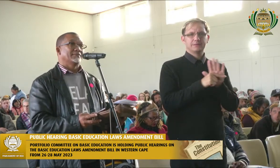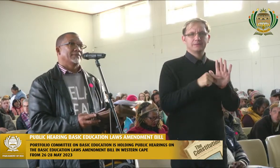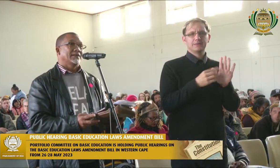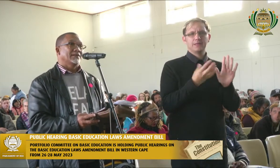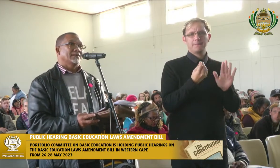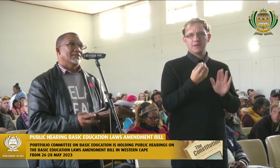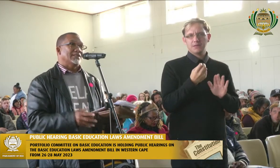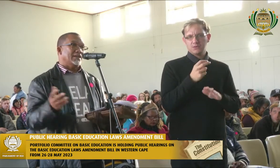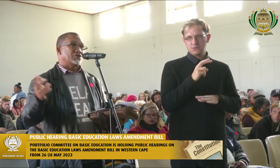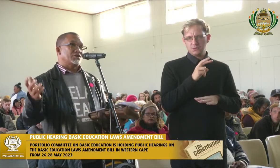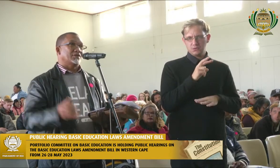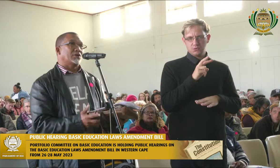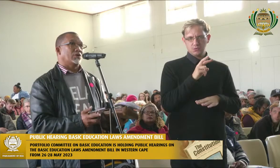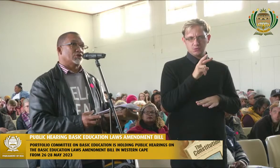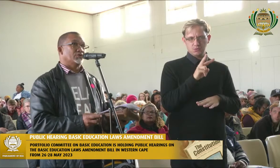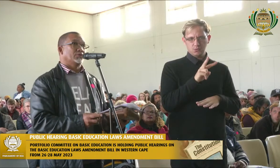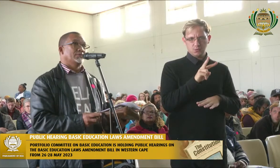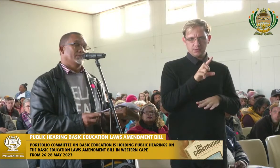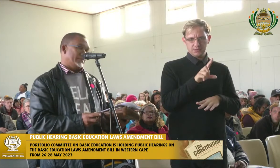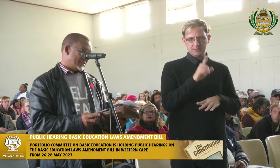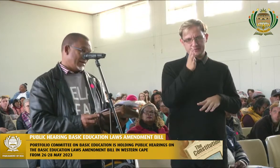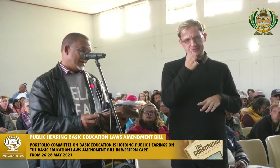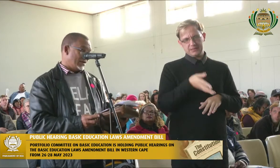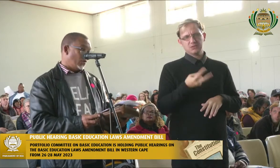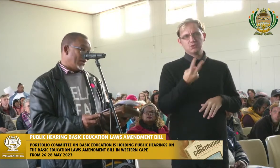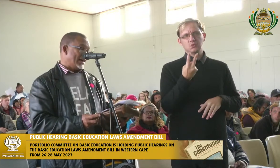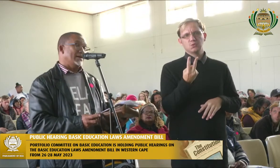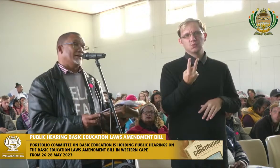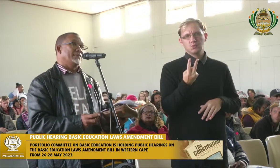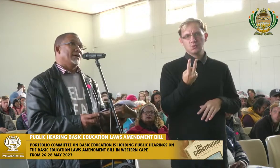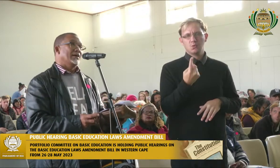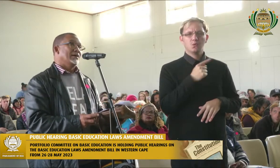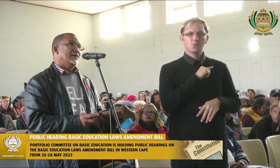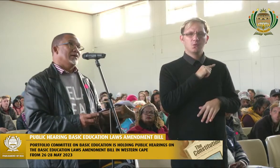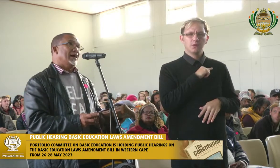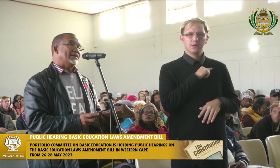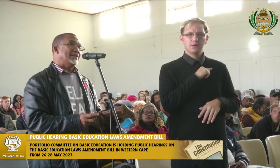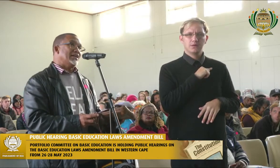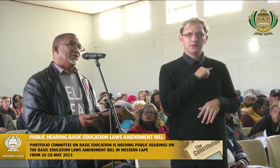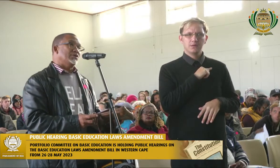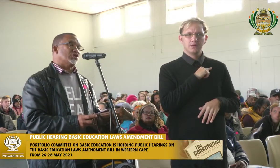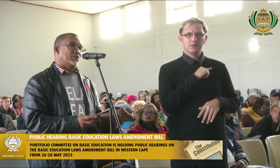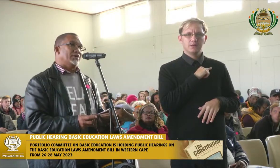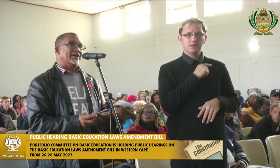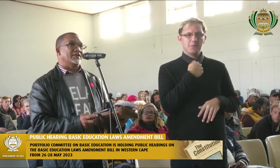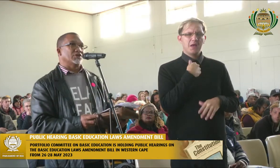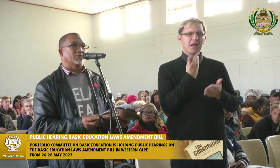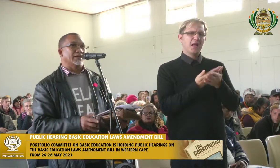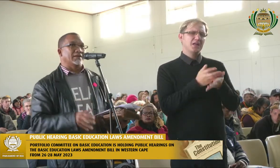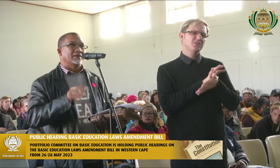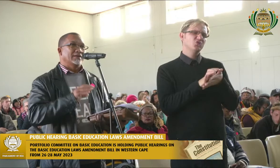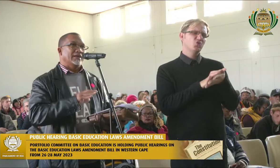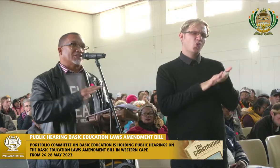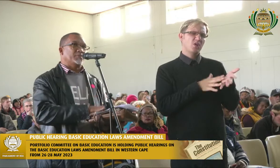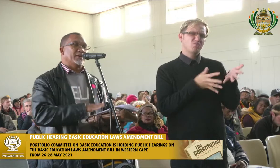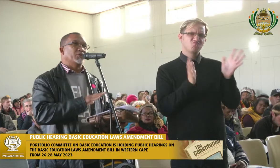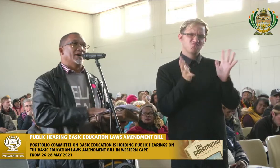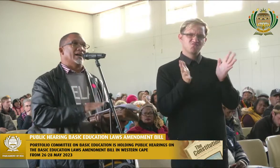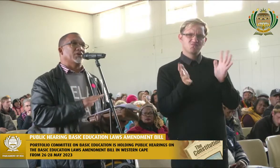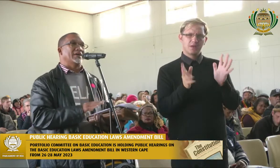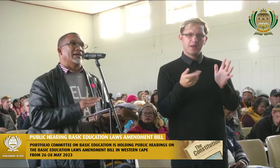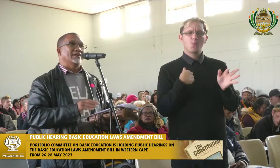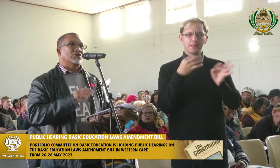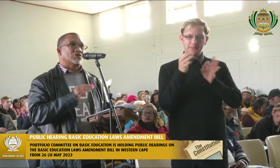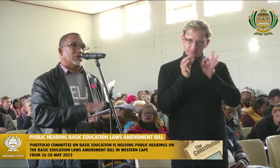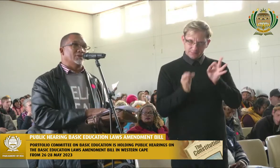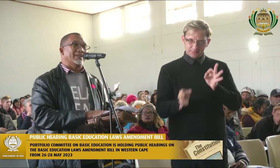27 / clause 2. Why? I can tell you a story, and this will explain